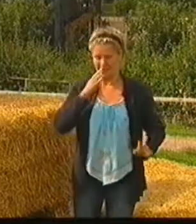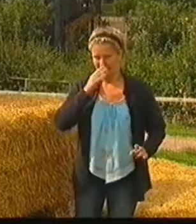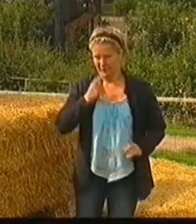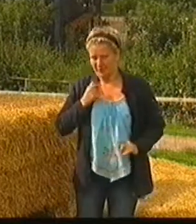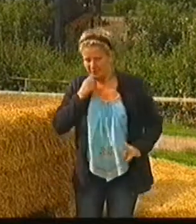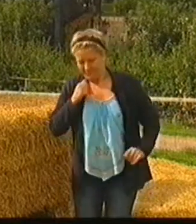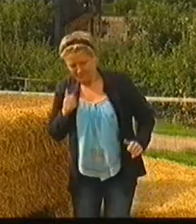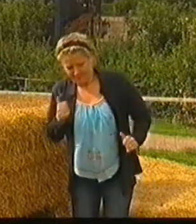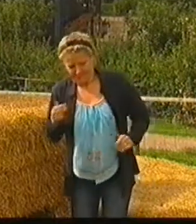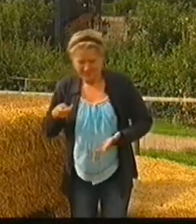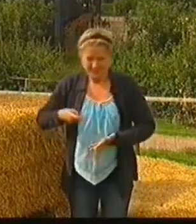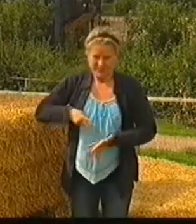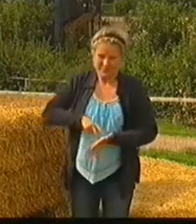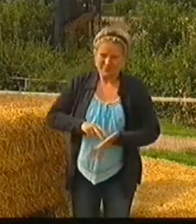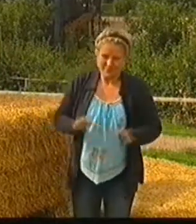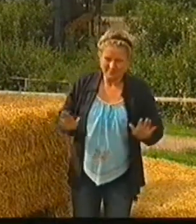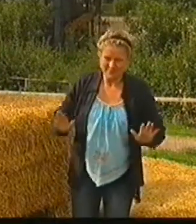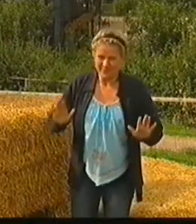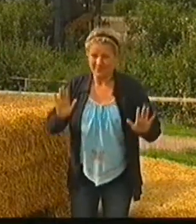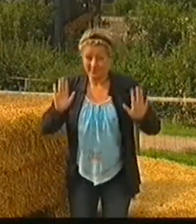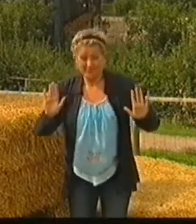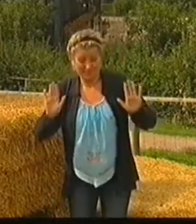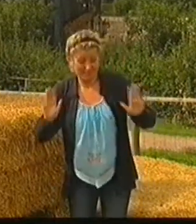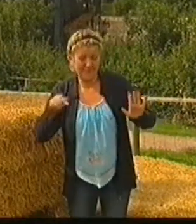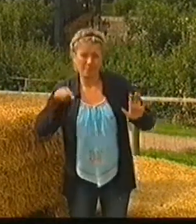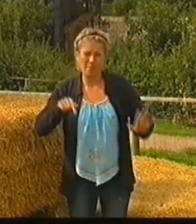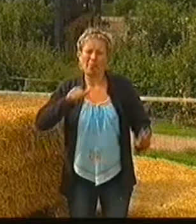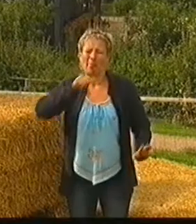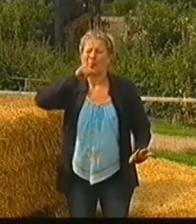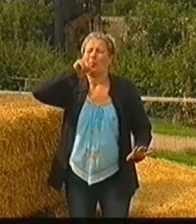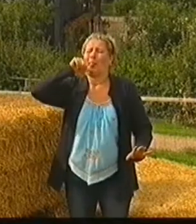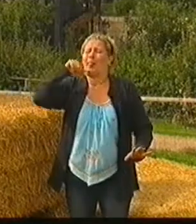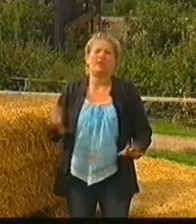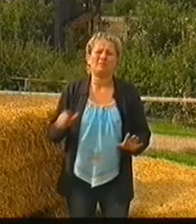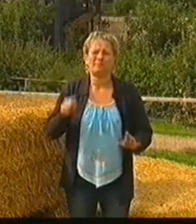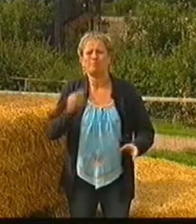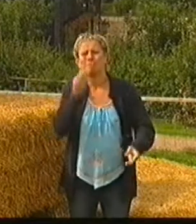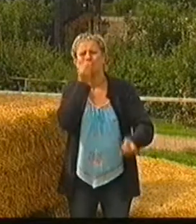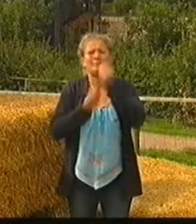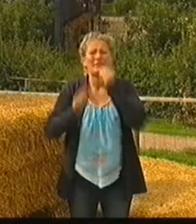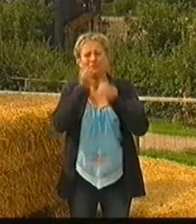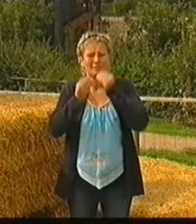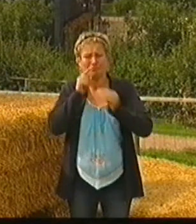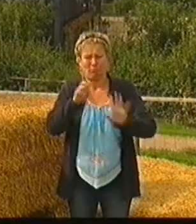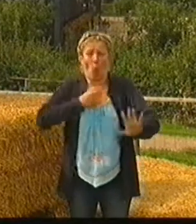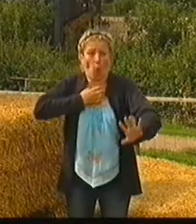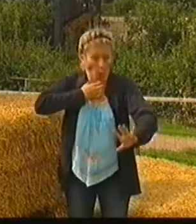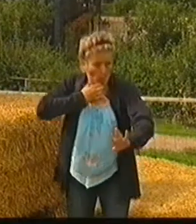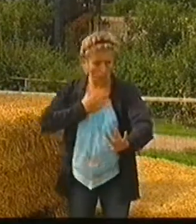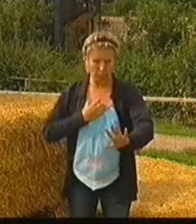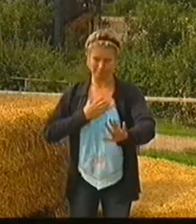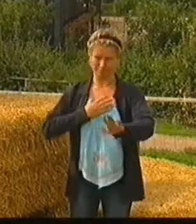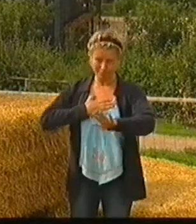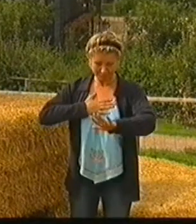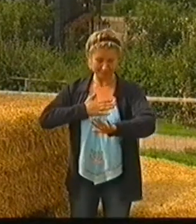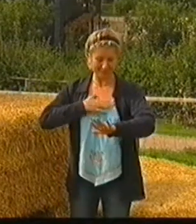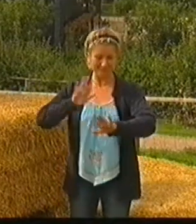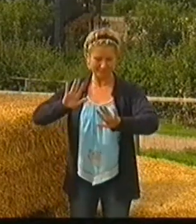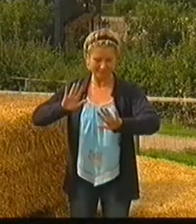Mr. Fox himself stood up. "This delicious meal," he began, then he let fly a tremendous